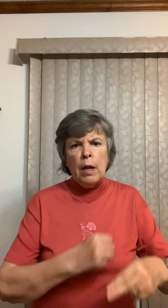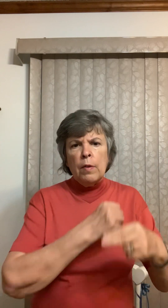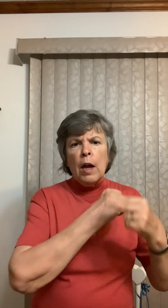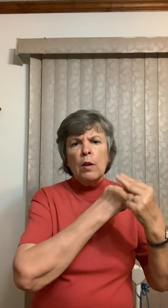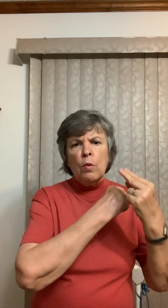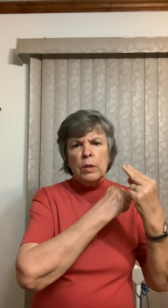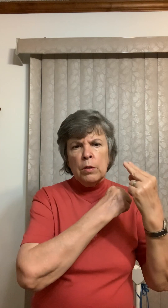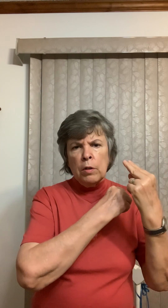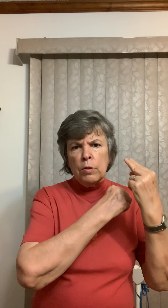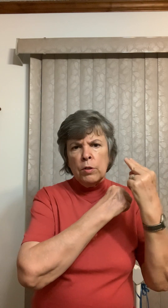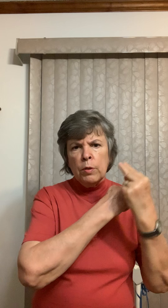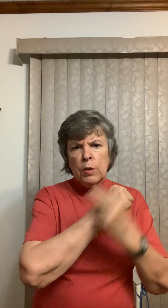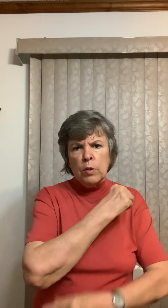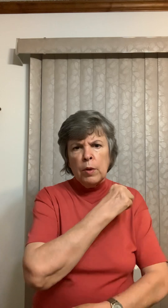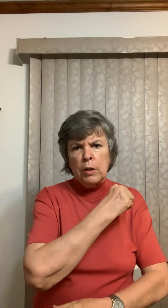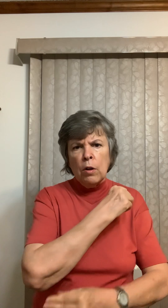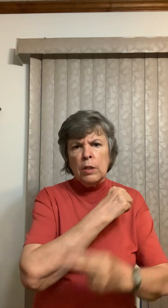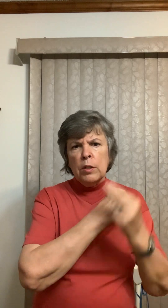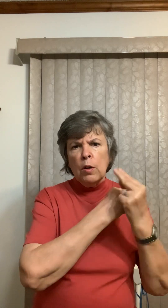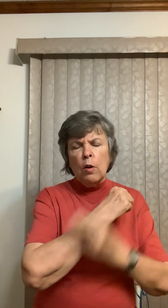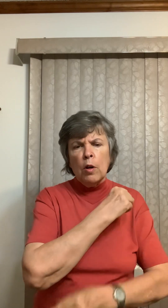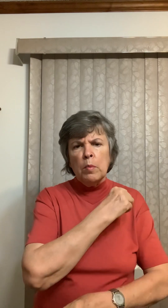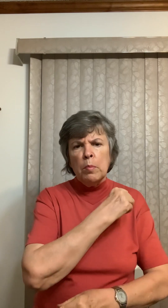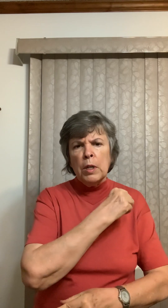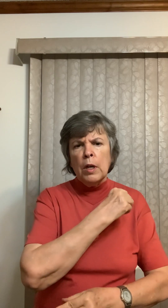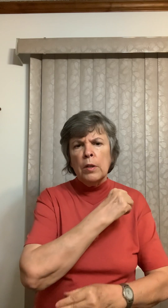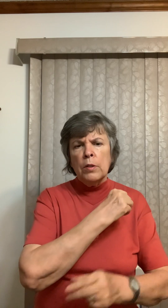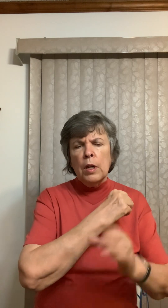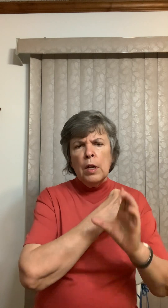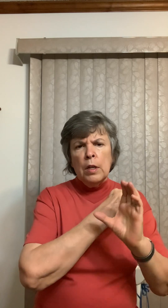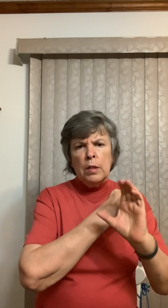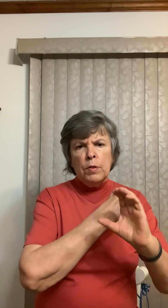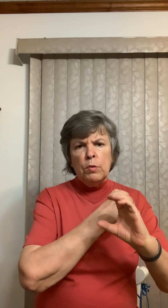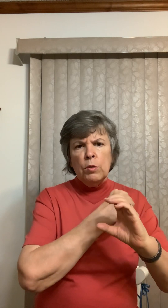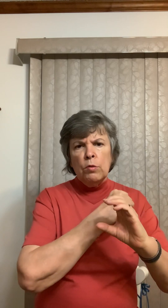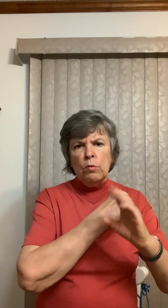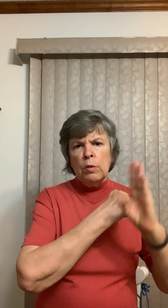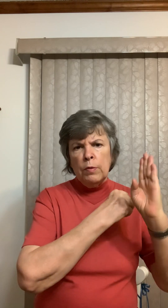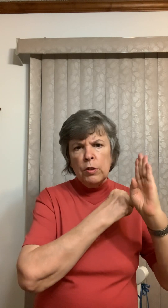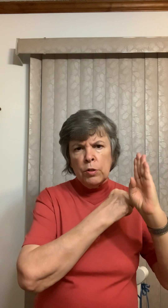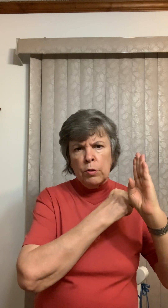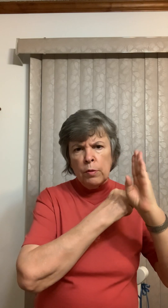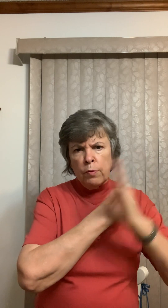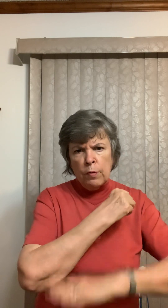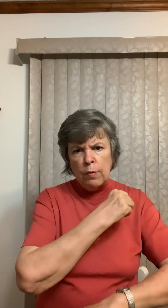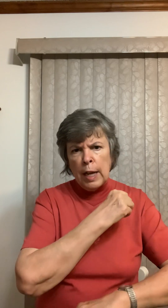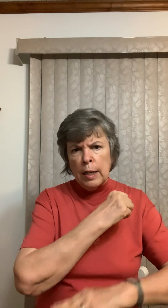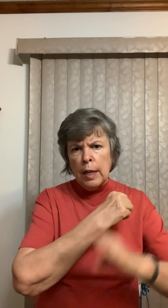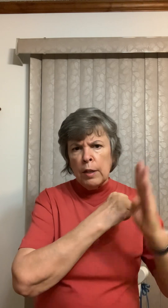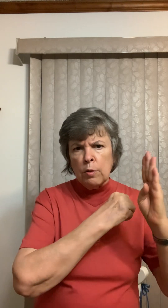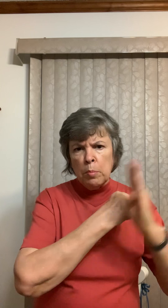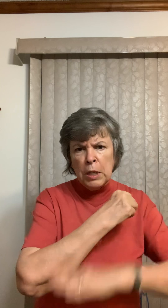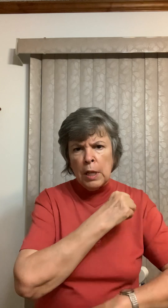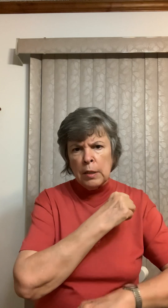I always learn to do it this way across the arm, because if you just do a flat hand or a B, that's like